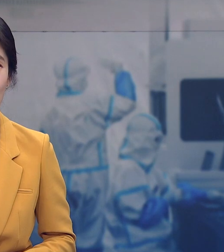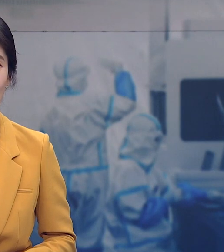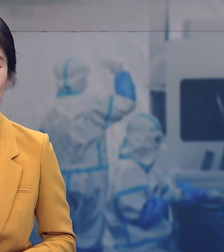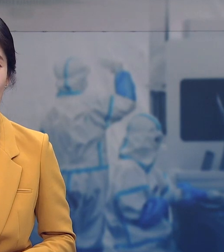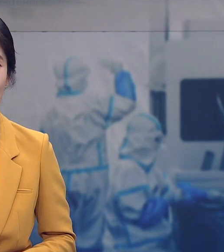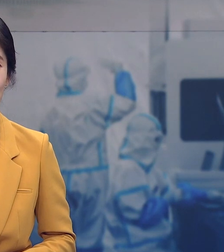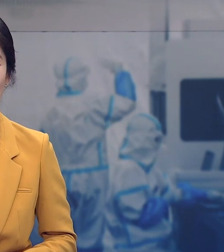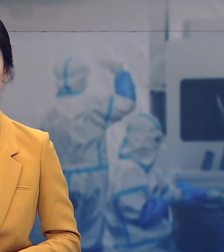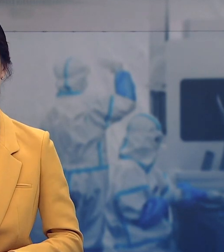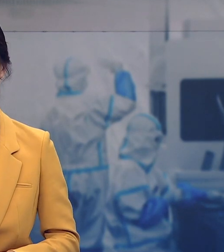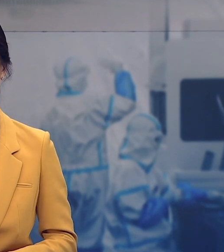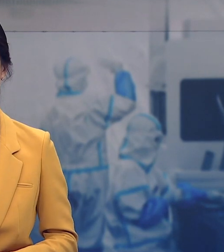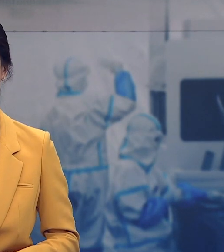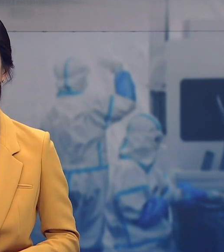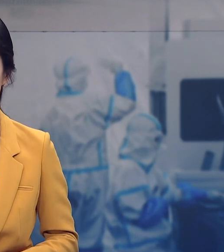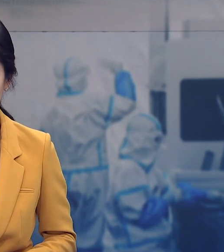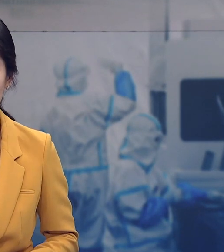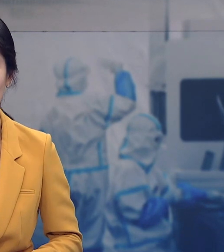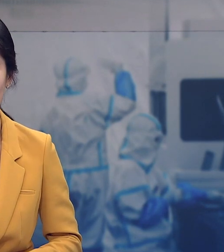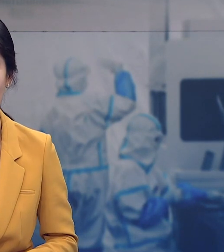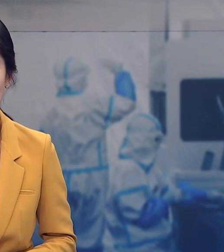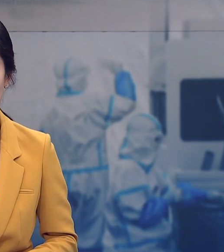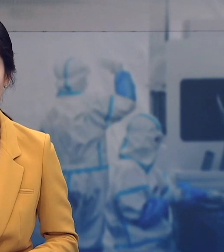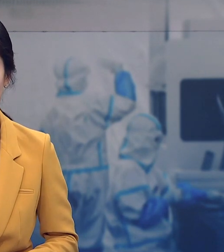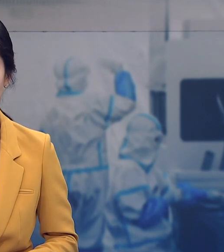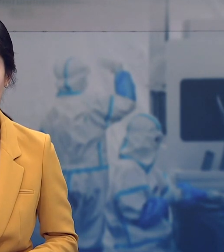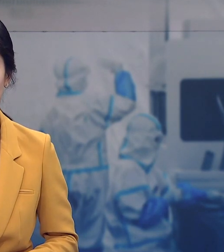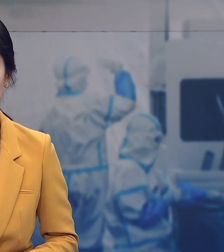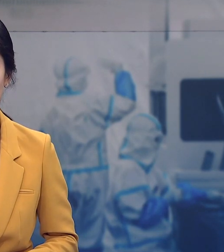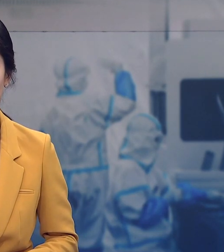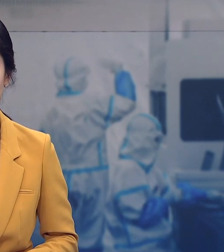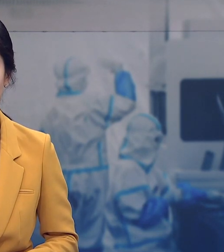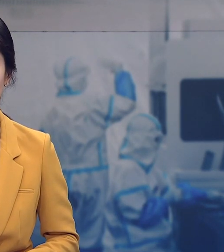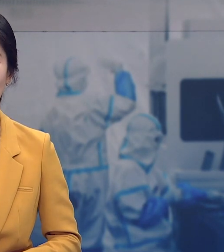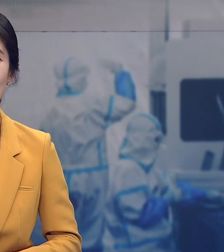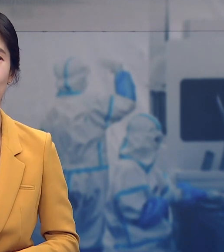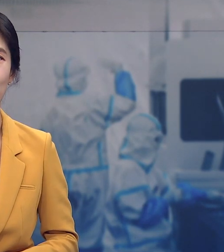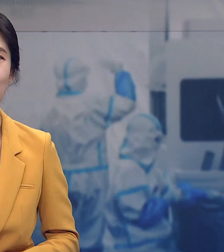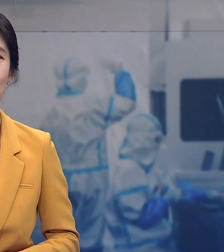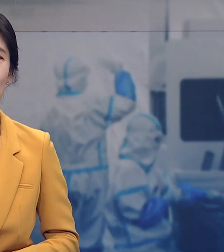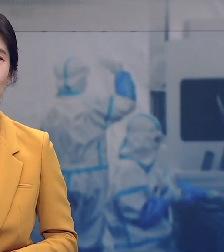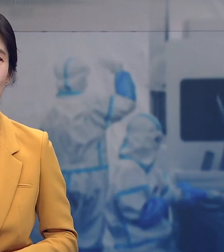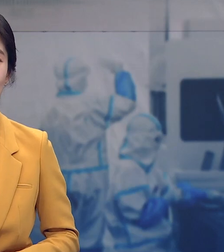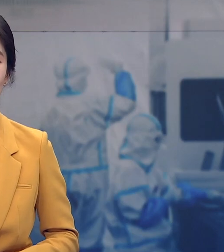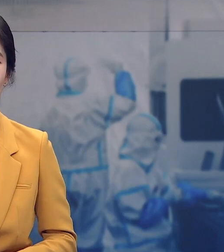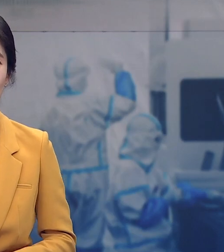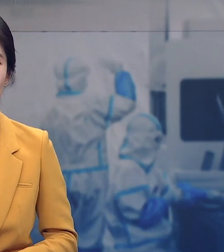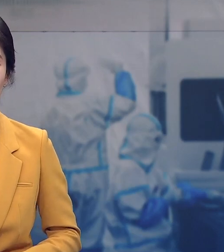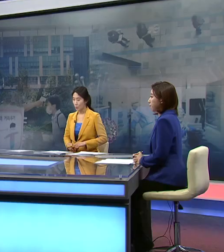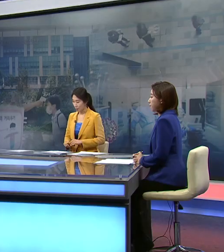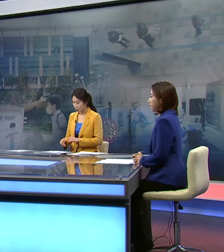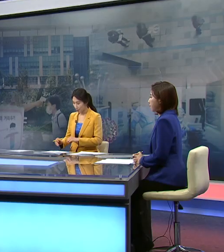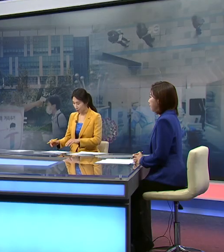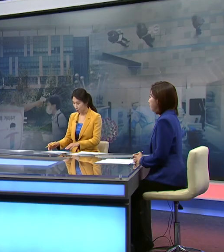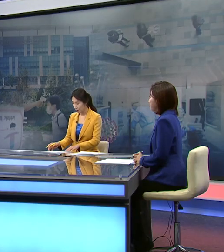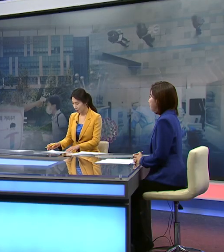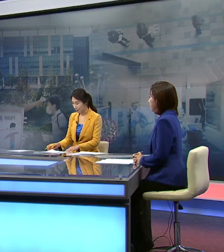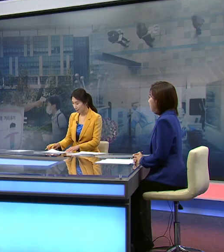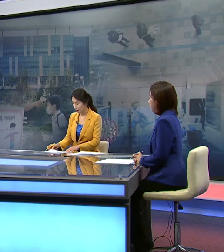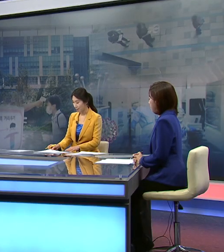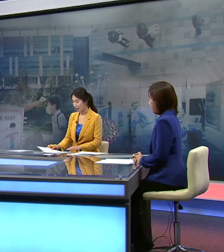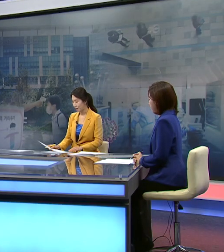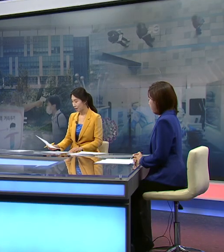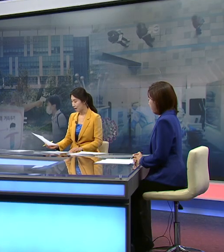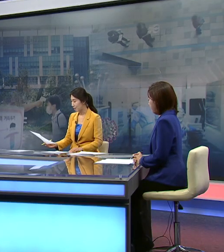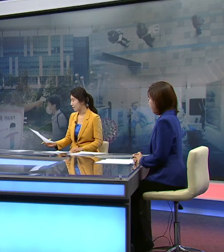recovery. Now, we have more on this lined up later on the program, but first I have Kwon Soa standing by with the pandemic updates. Now, Soa, Korea is noting